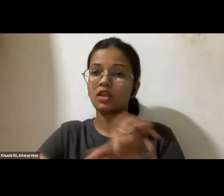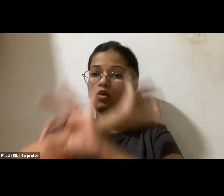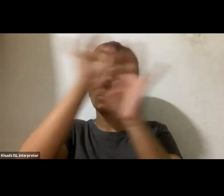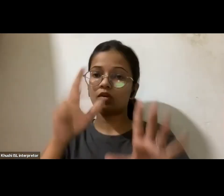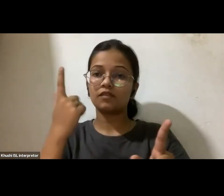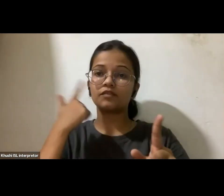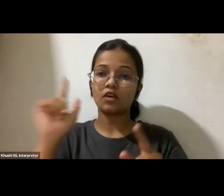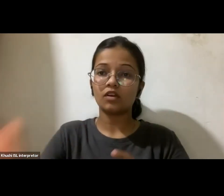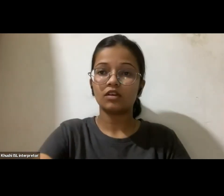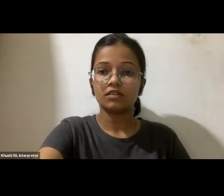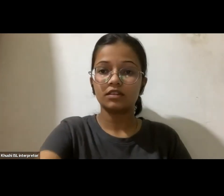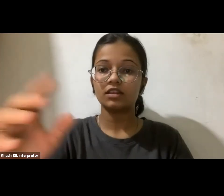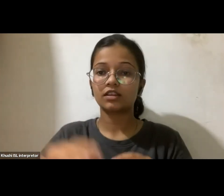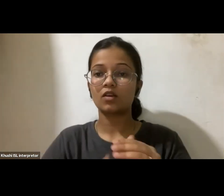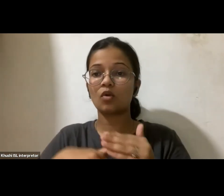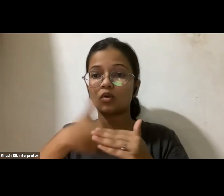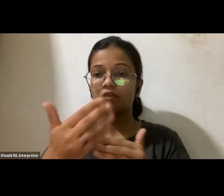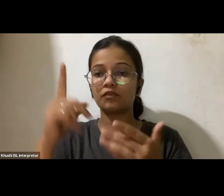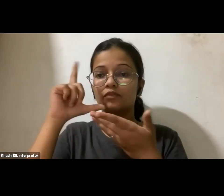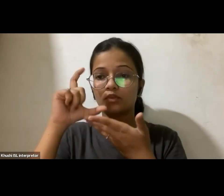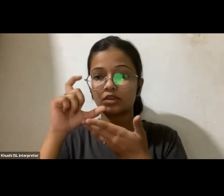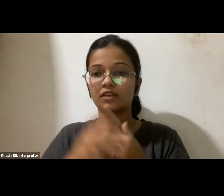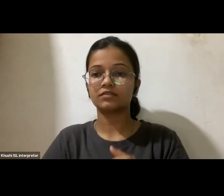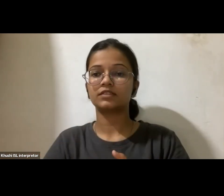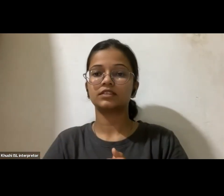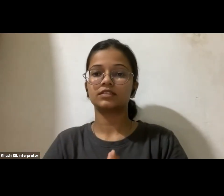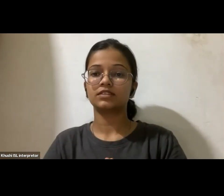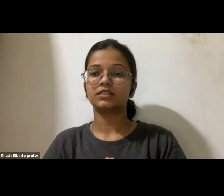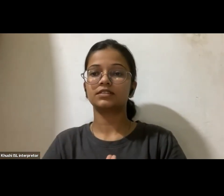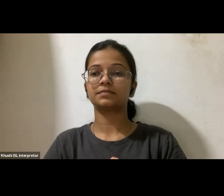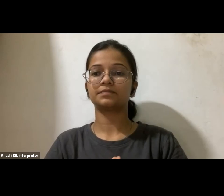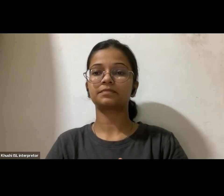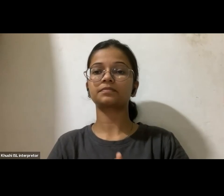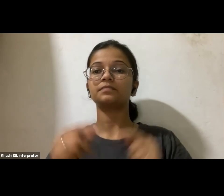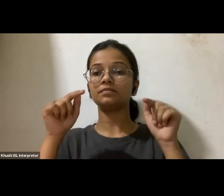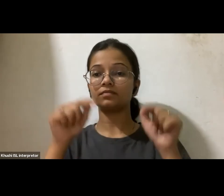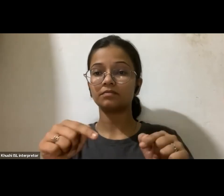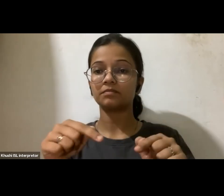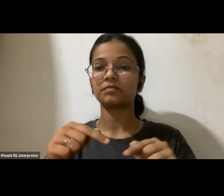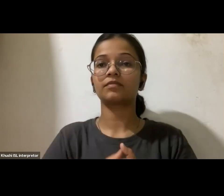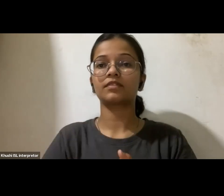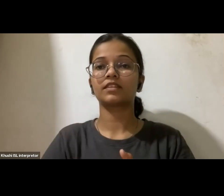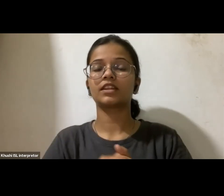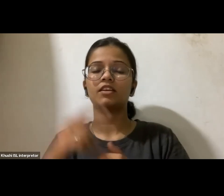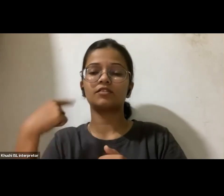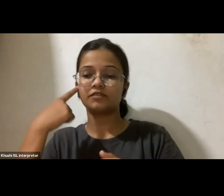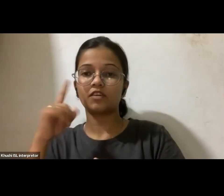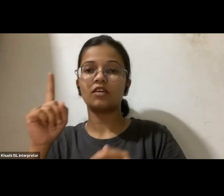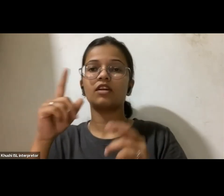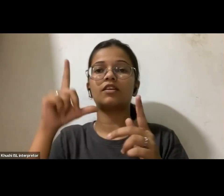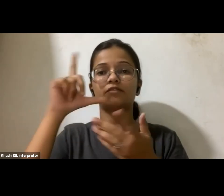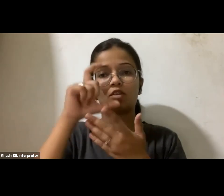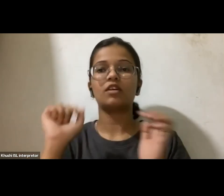the photograph, um, with possibly only the face giving an indication of it being a